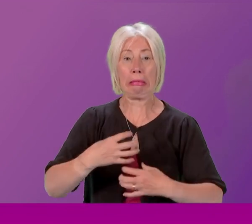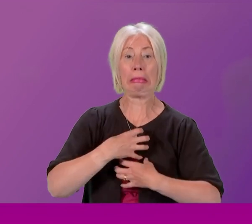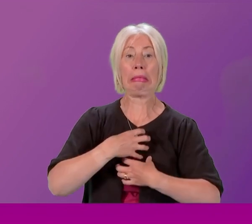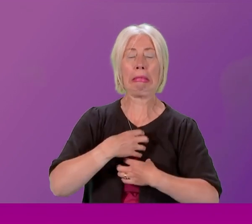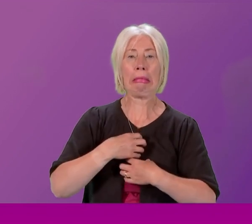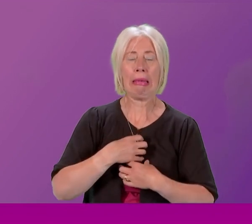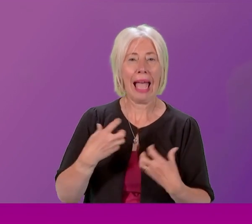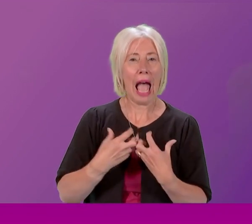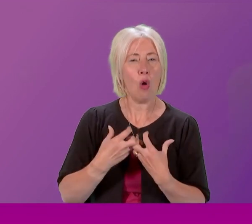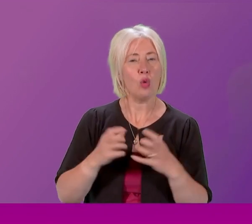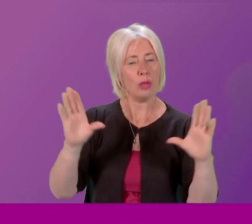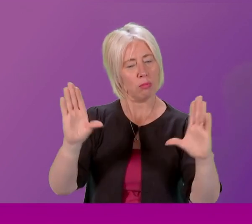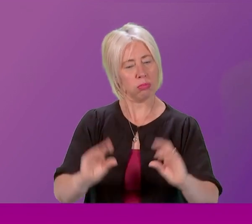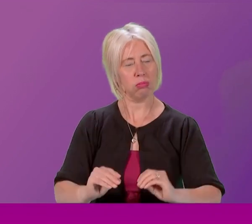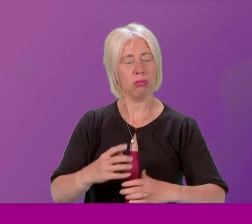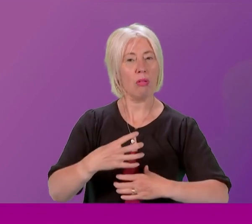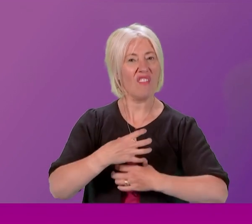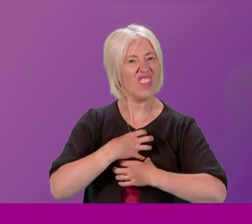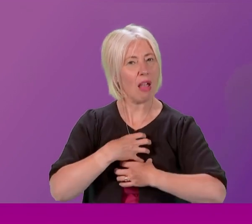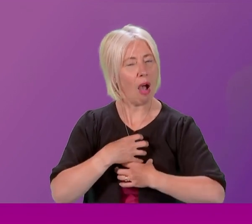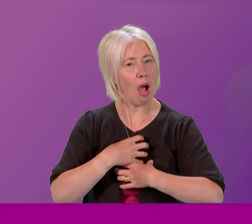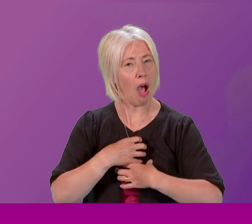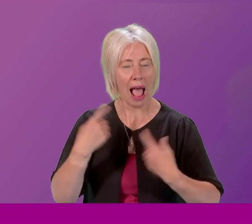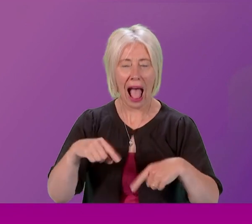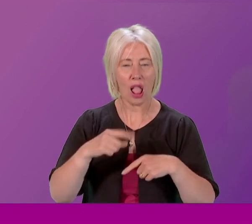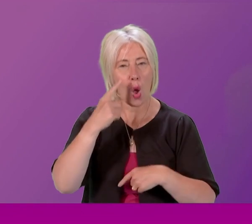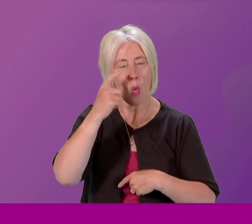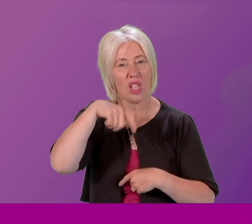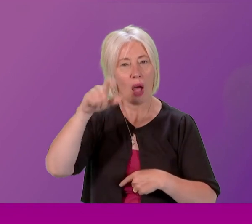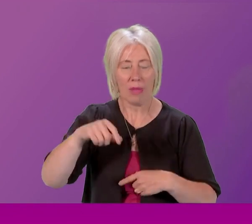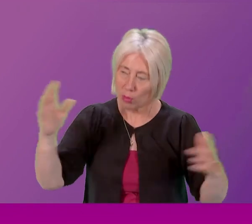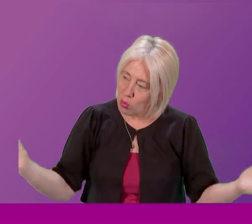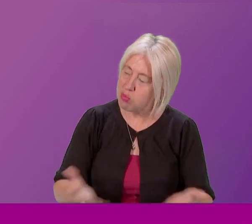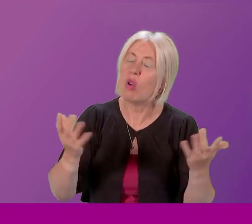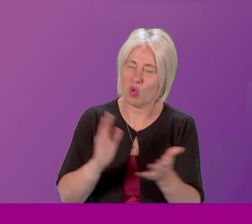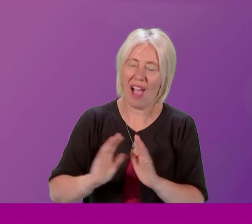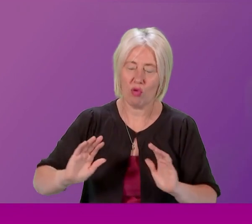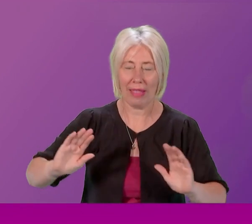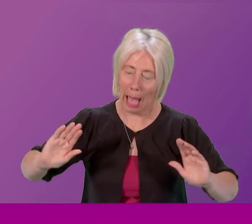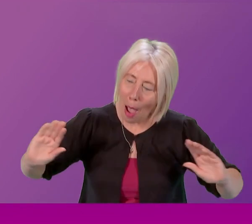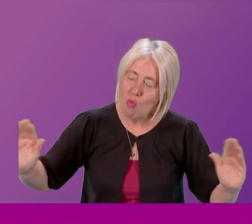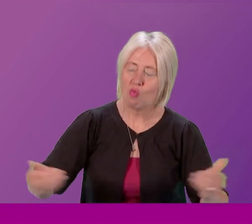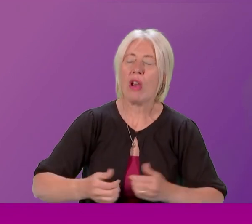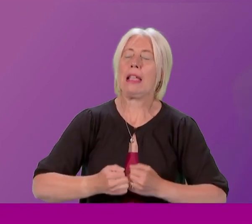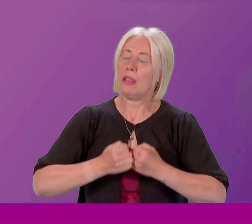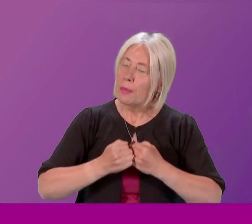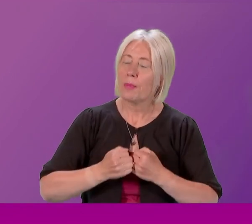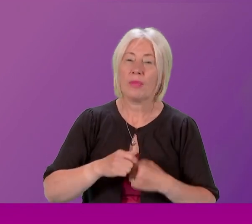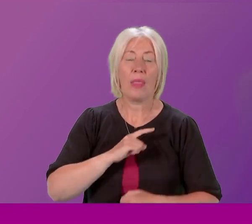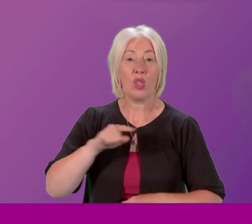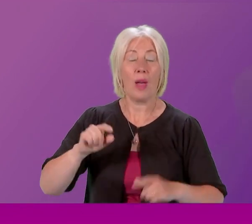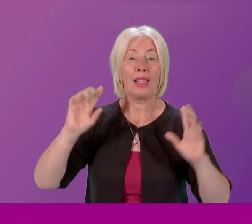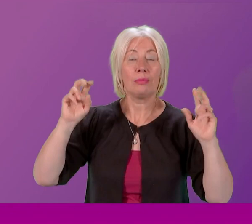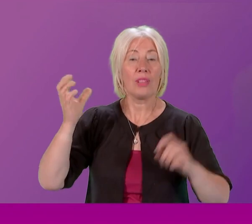allay those fears and allow youngsters just to embrace it? It has to be embraced. You know, this is part of the reason why the Sounds of